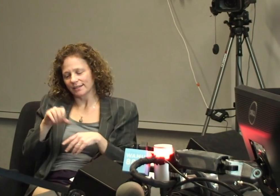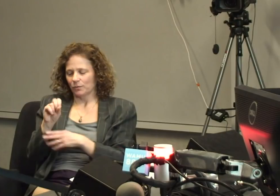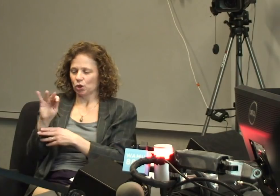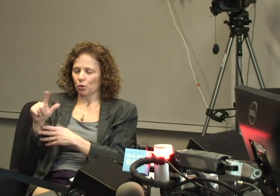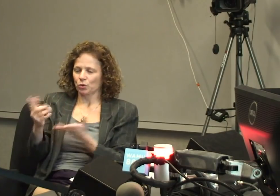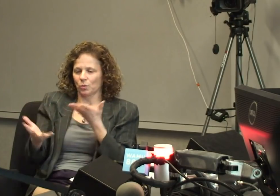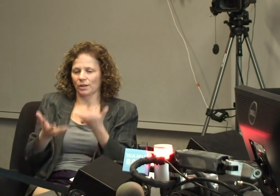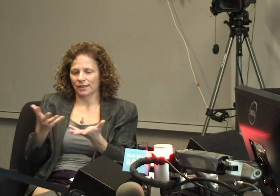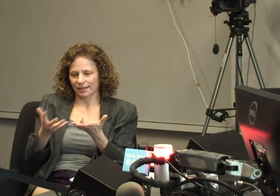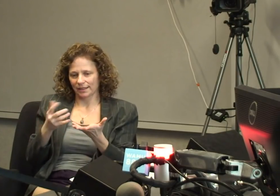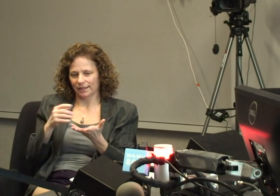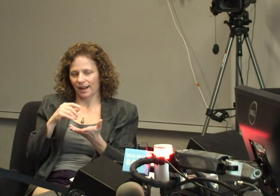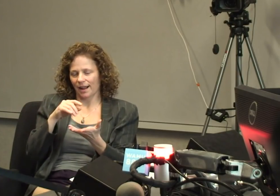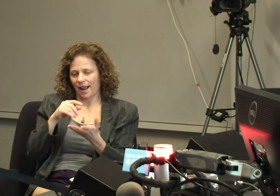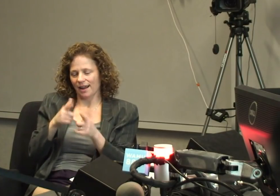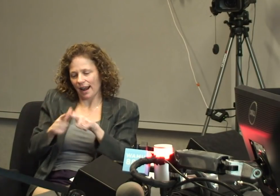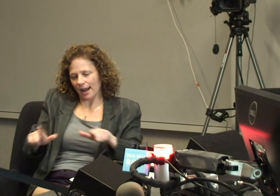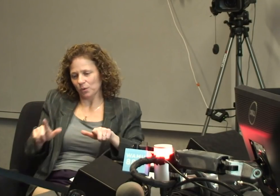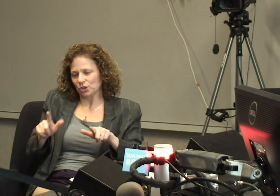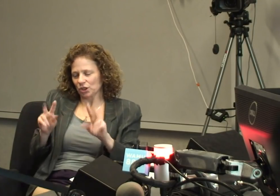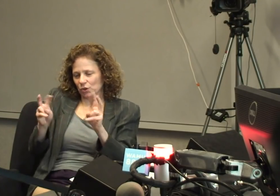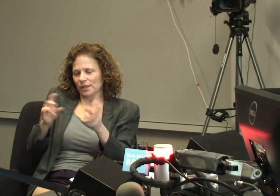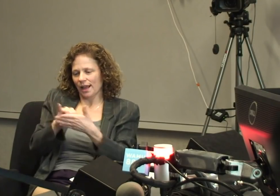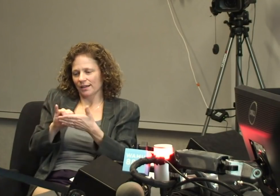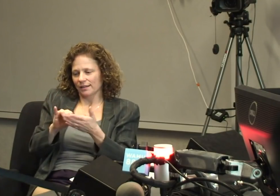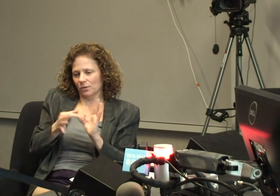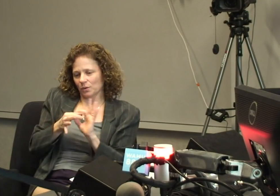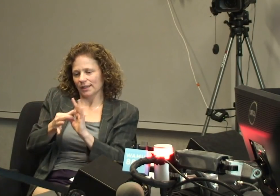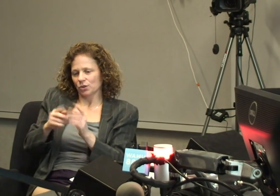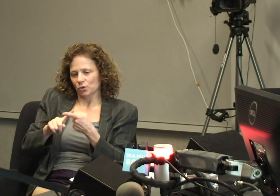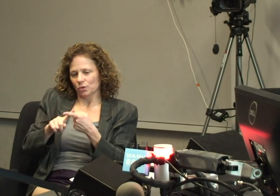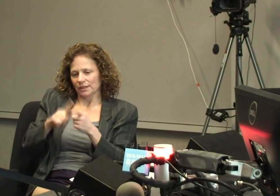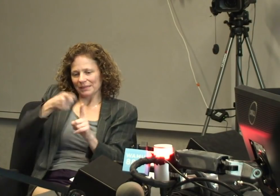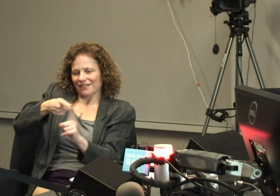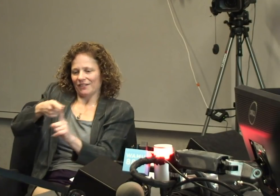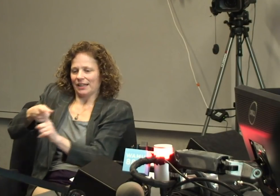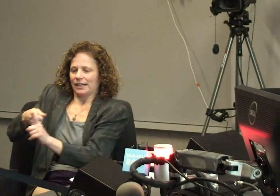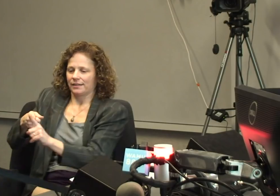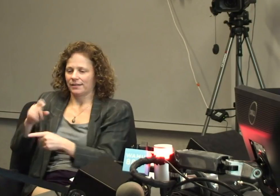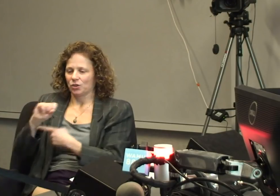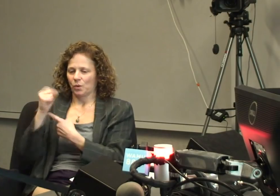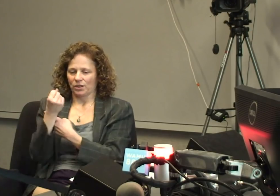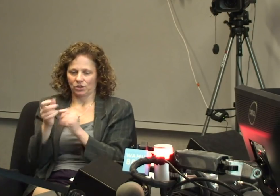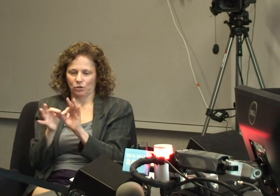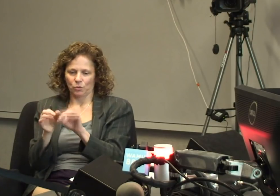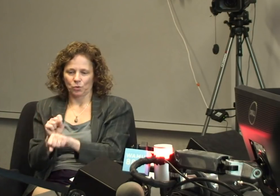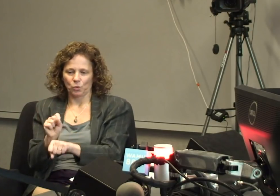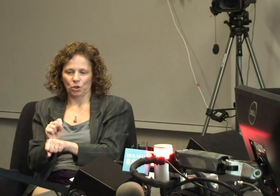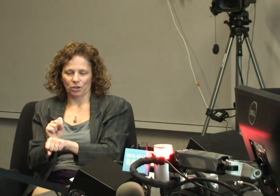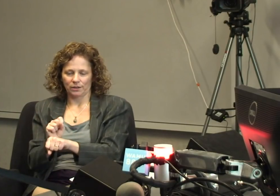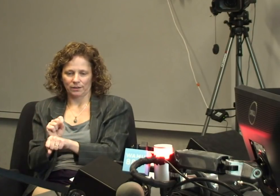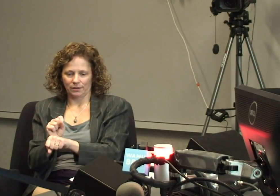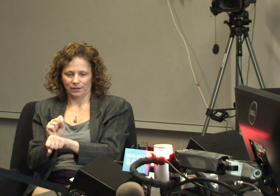developing. And then there's the social process that comes to interpreting. You know, anytime you talk about language, language occurs in different